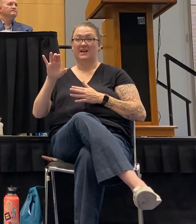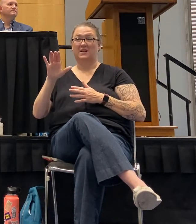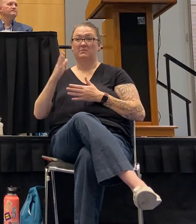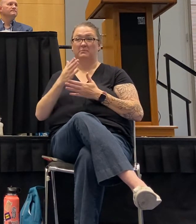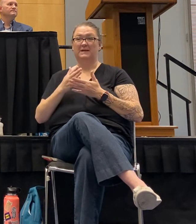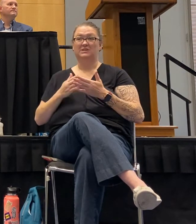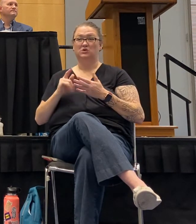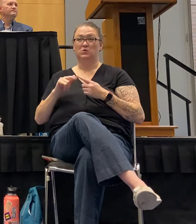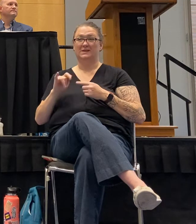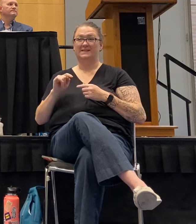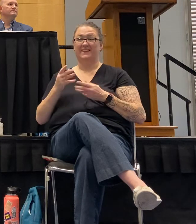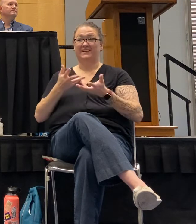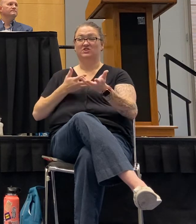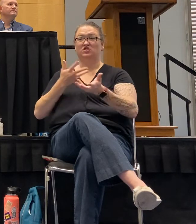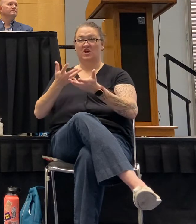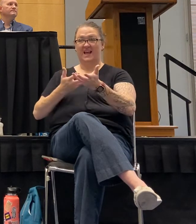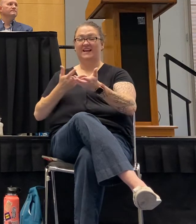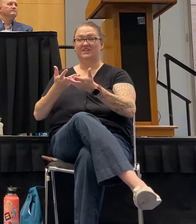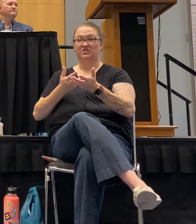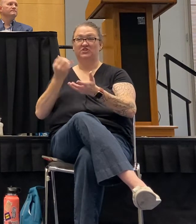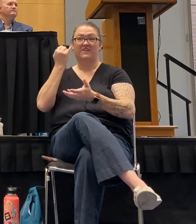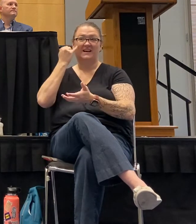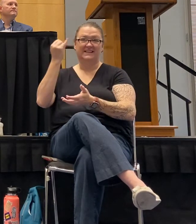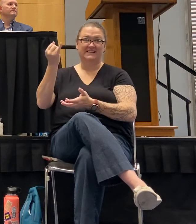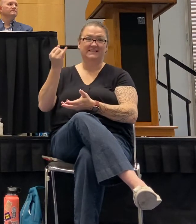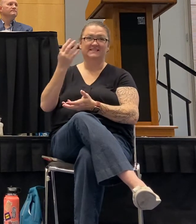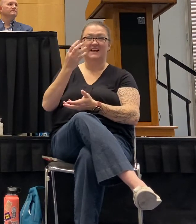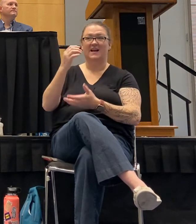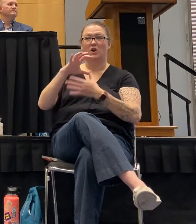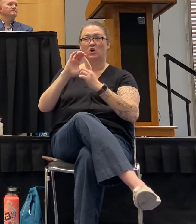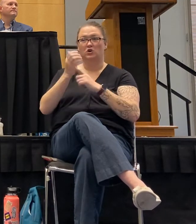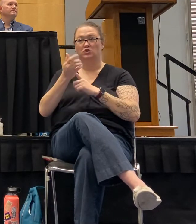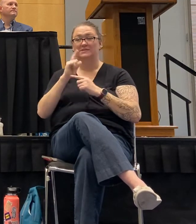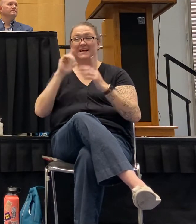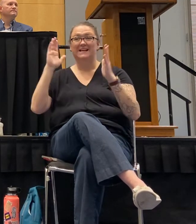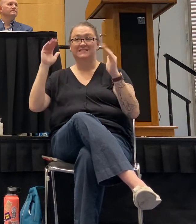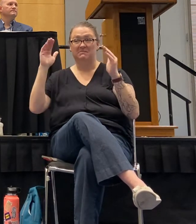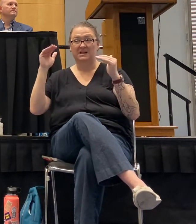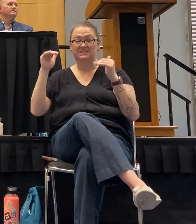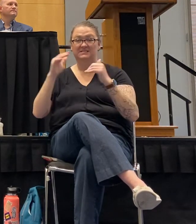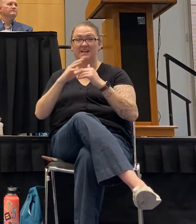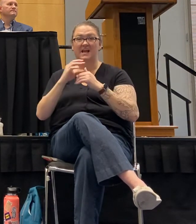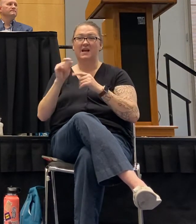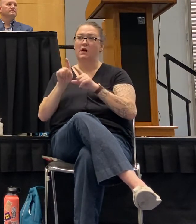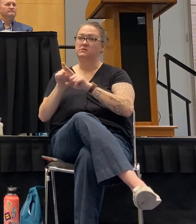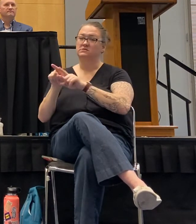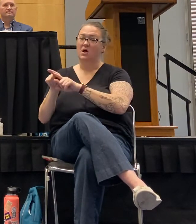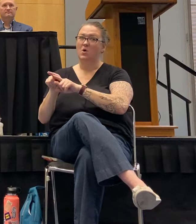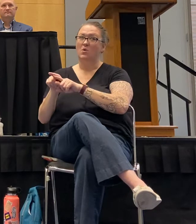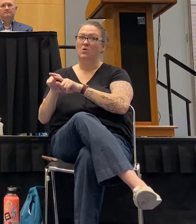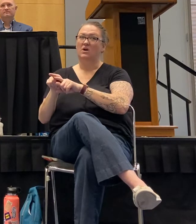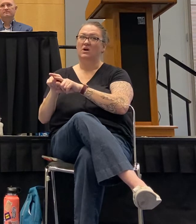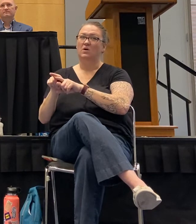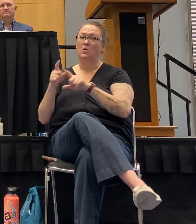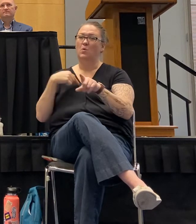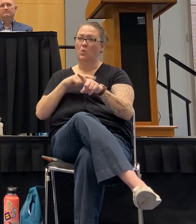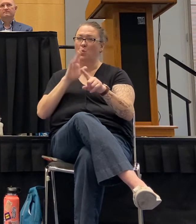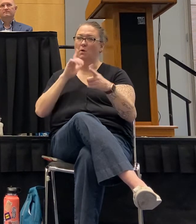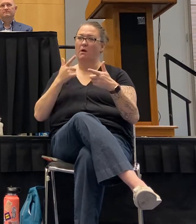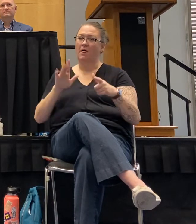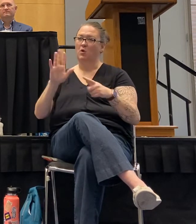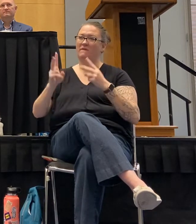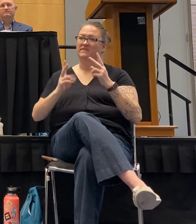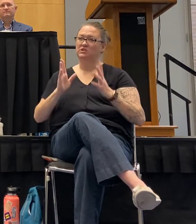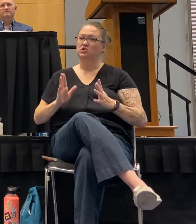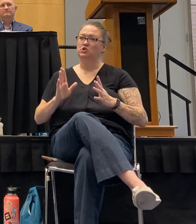exchange of that, of ideas and cultures is expected, and also will allow your